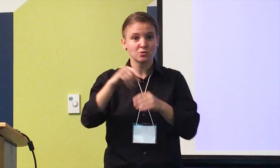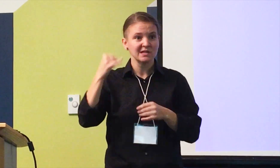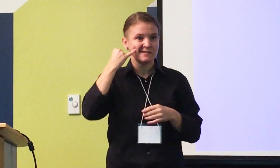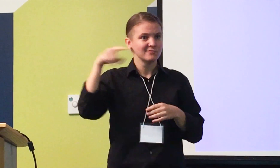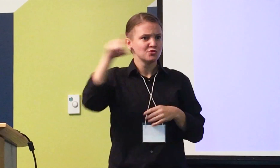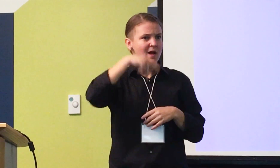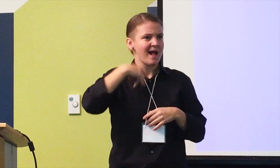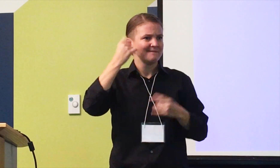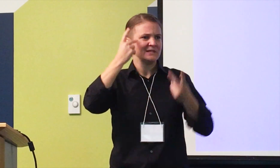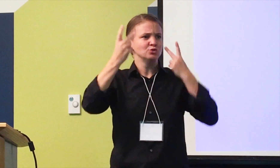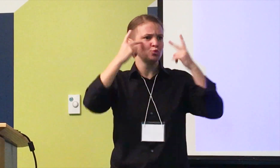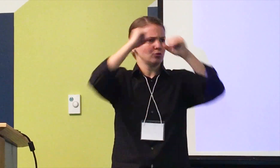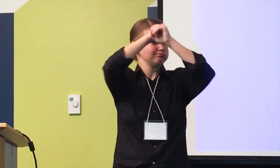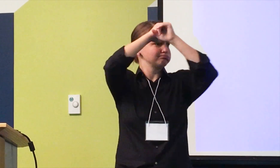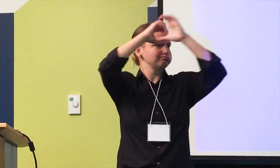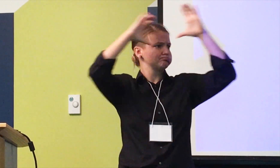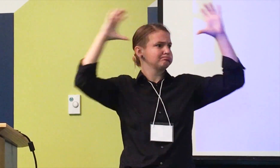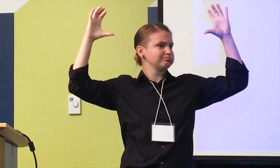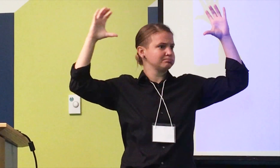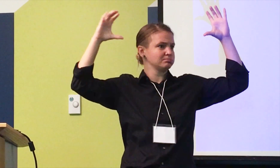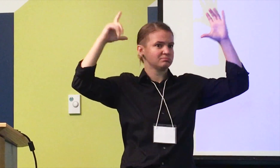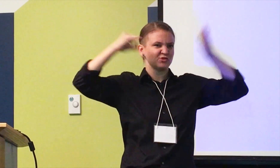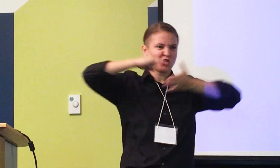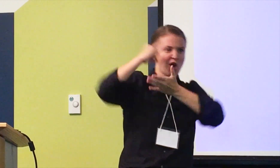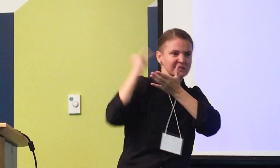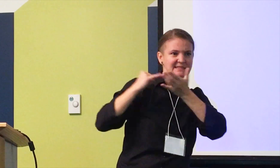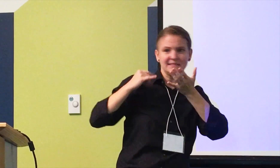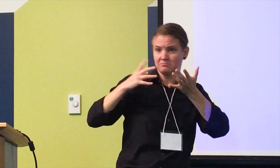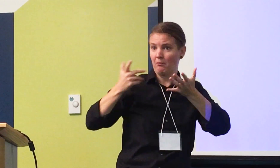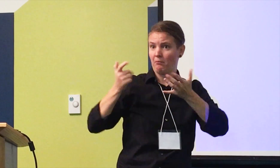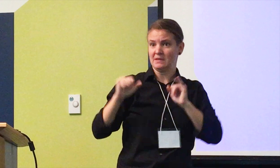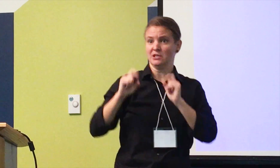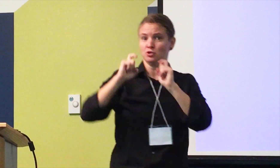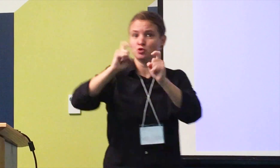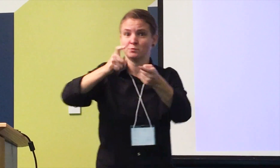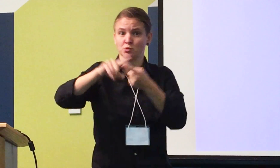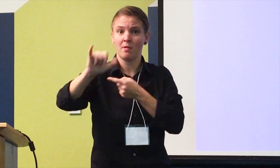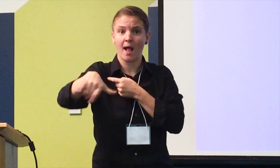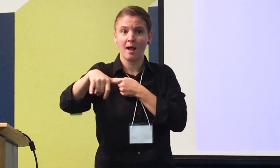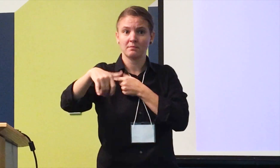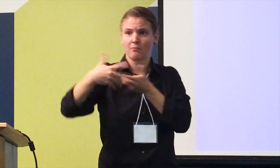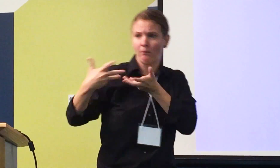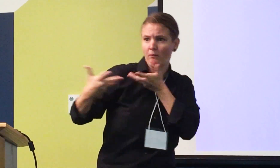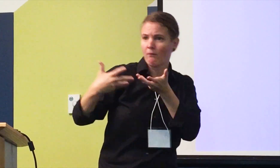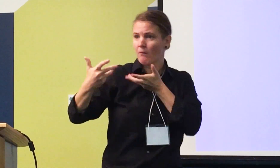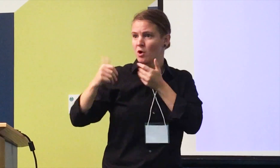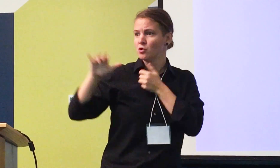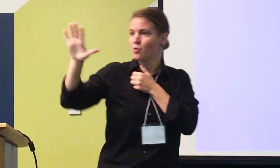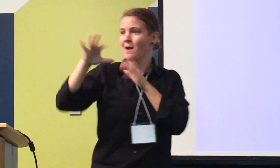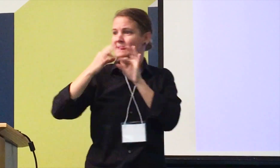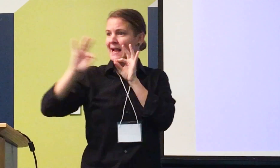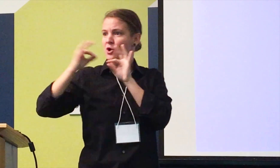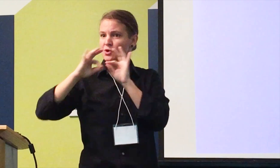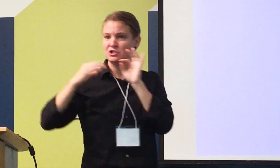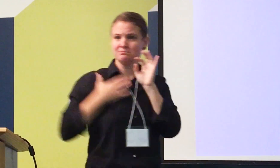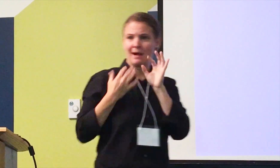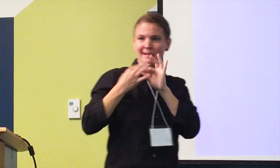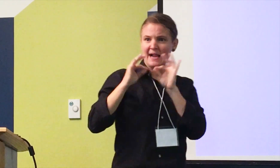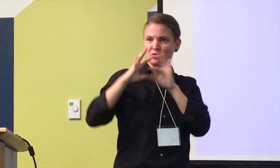online design, web applications, if you have a good sense of visual design,